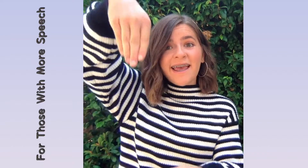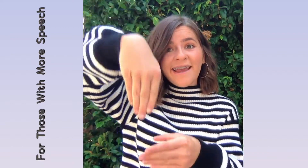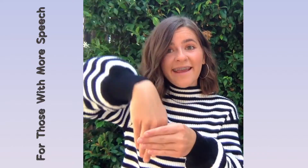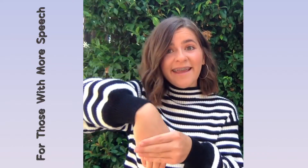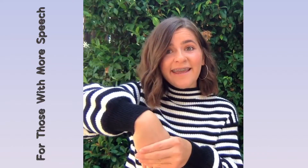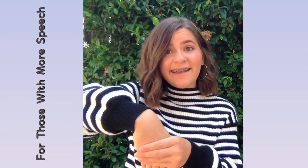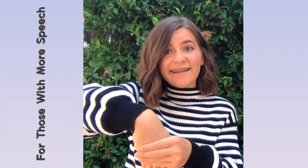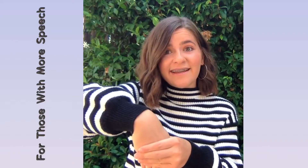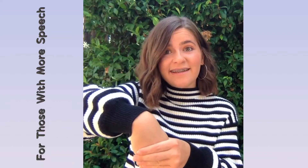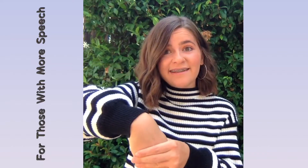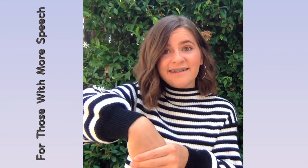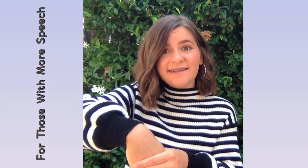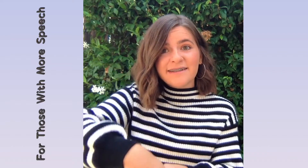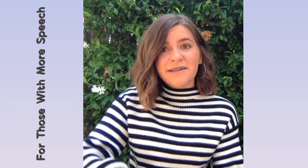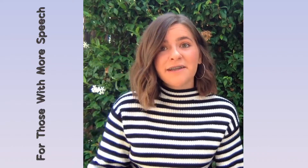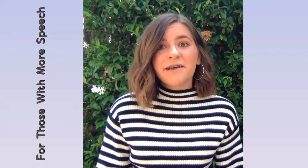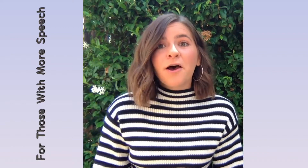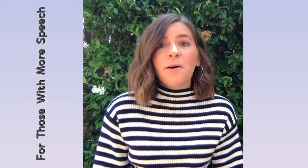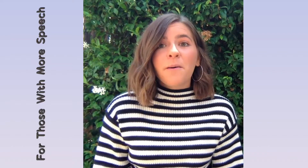Wand in.